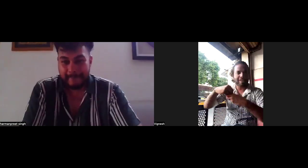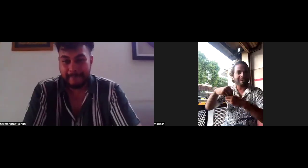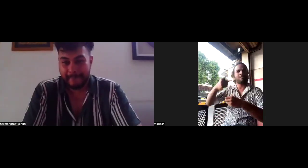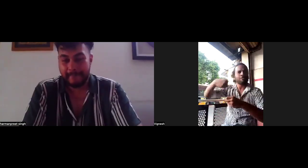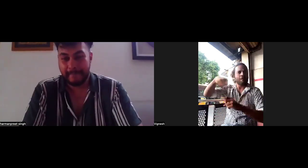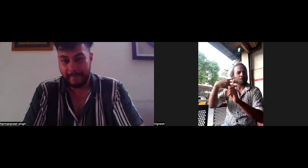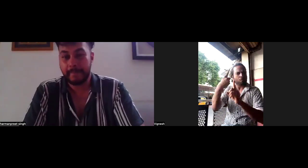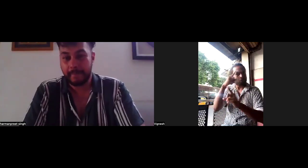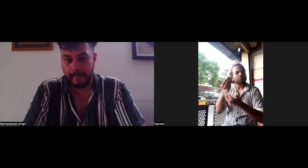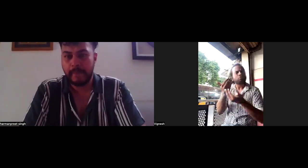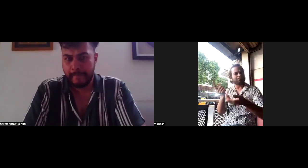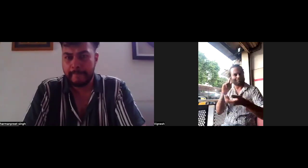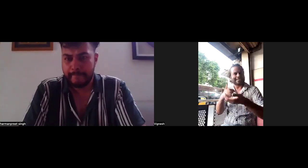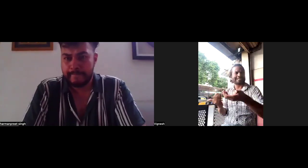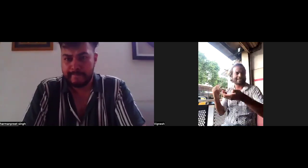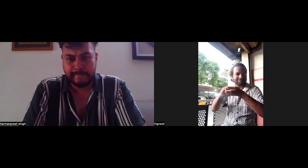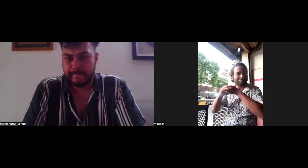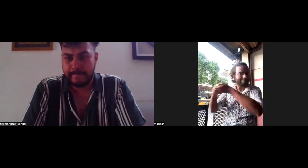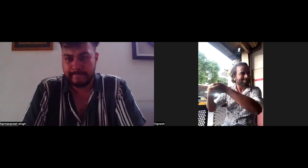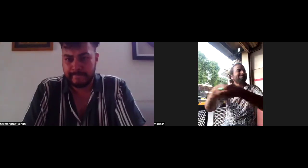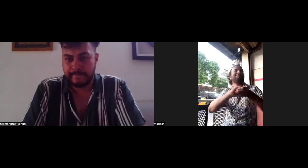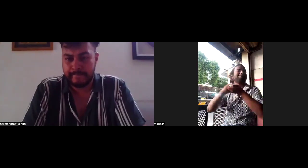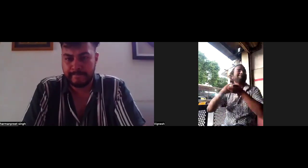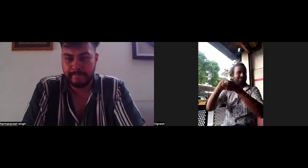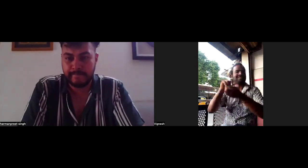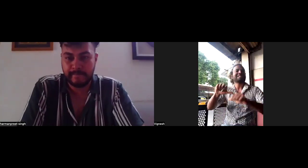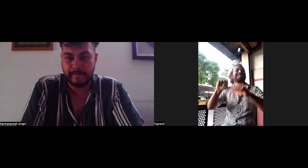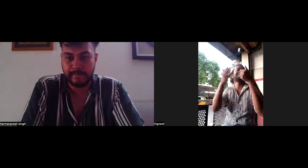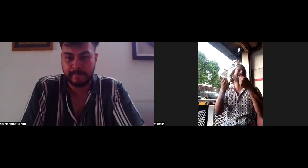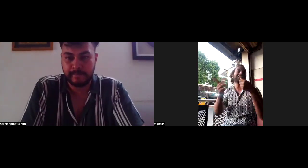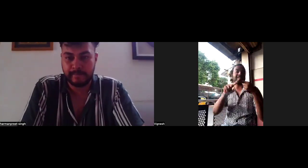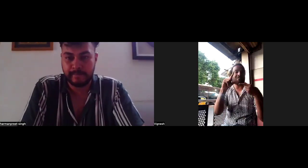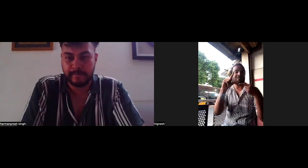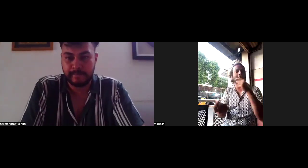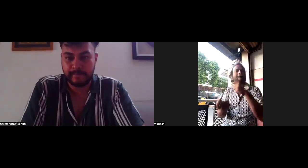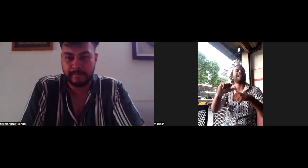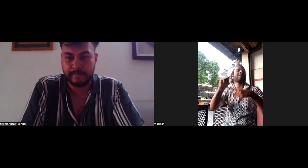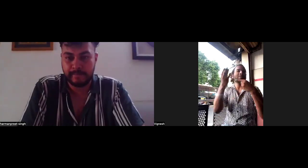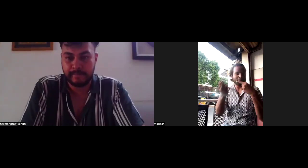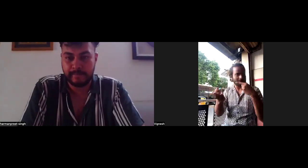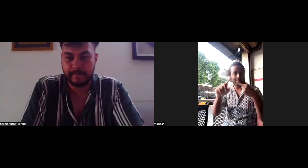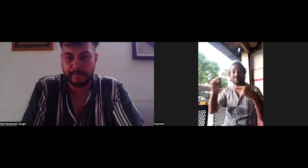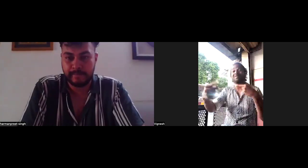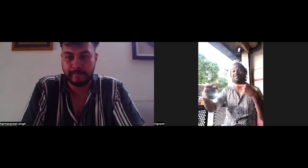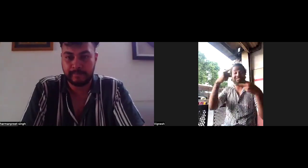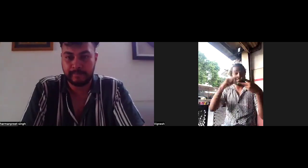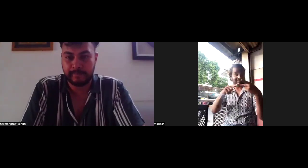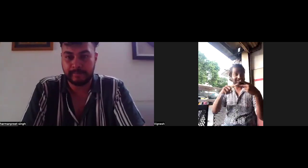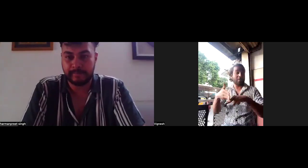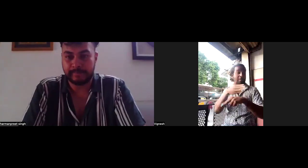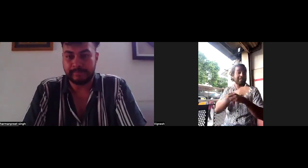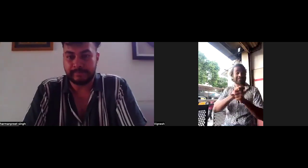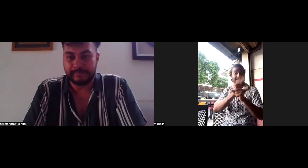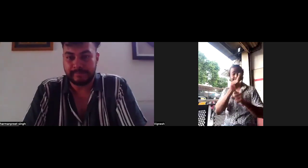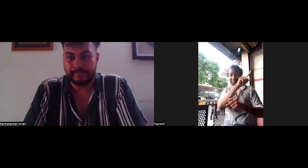uh, we were working on the Deaf Rainbow Collective. It was a group, uh, and we